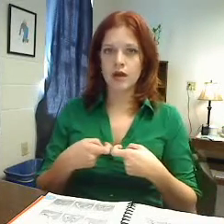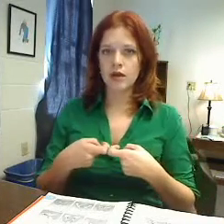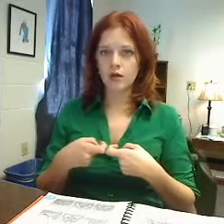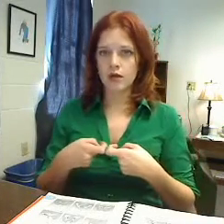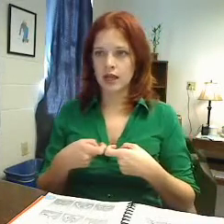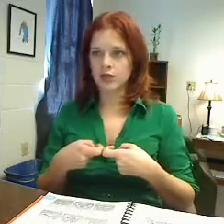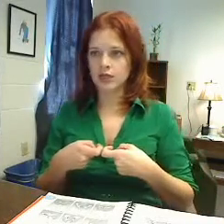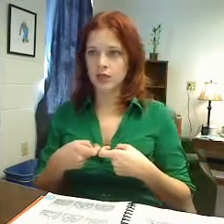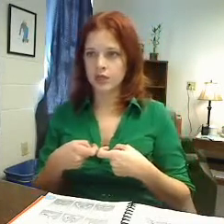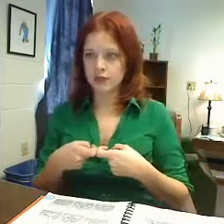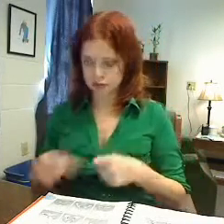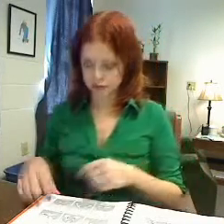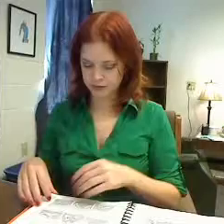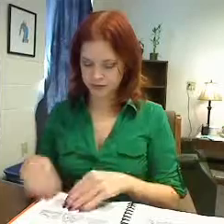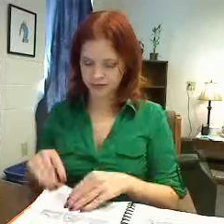Battery or electric.